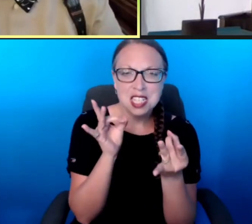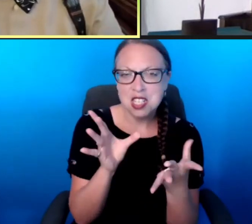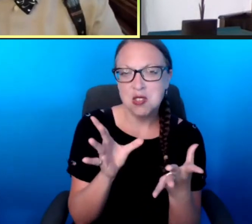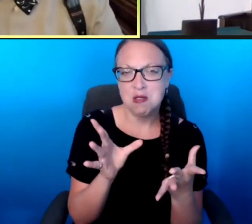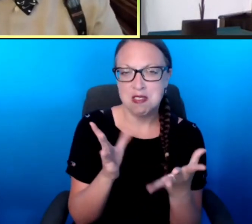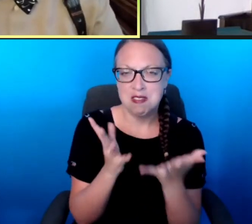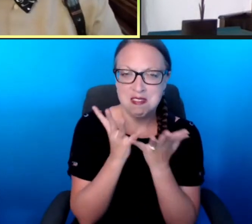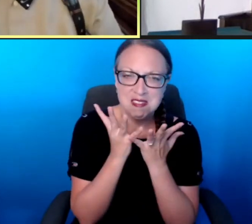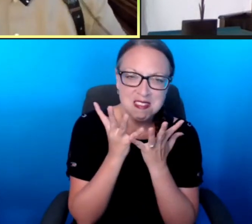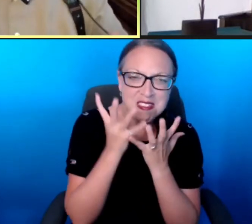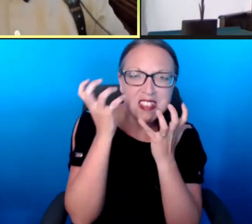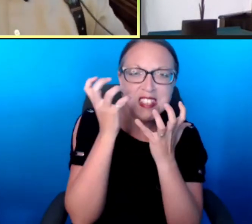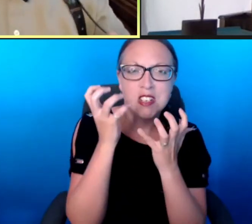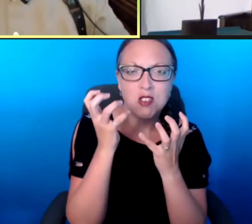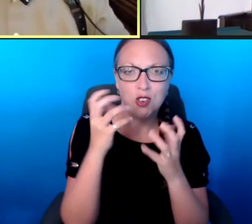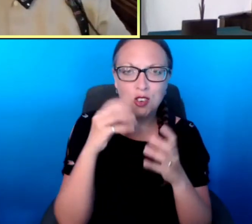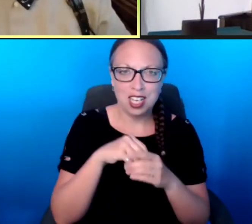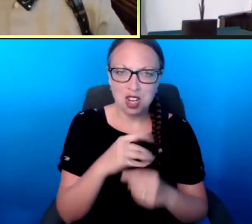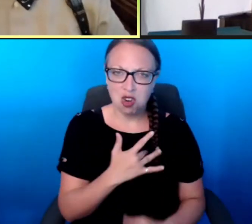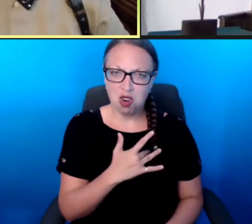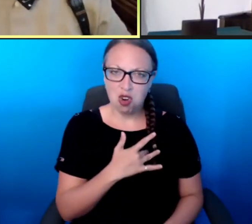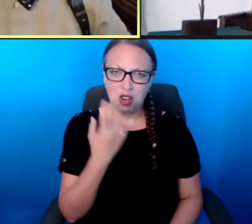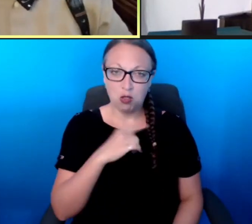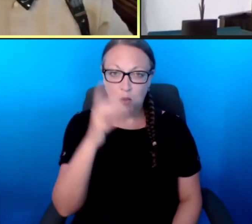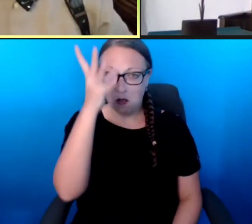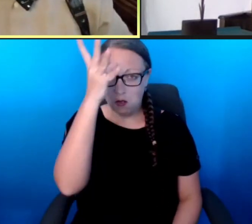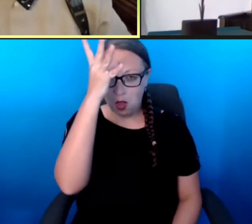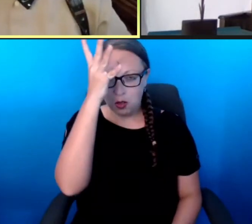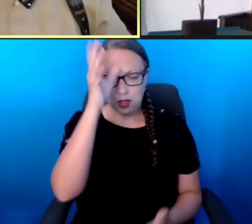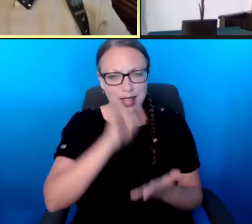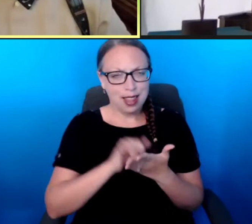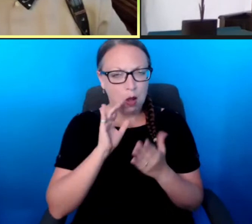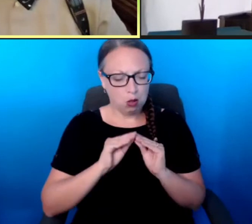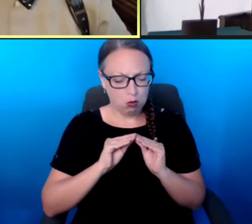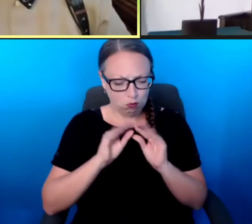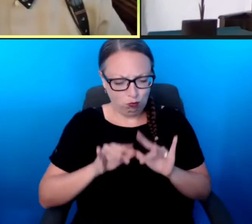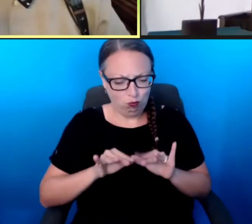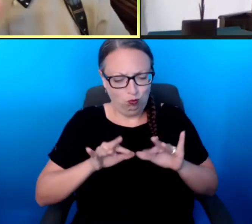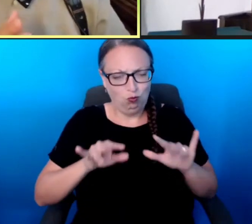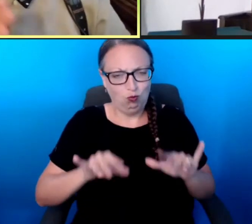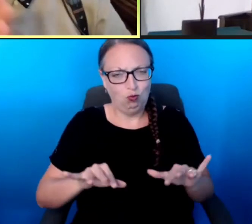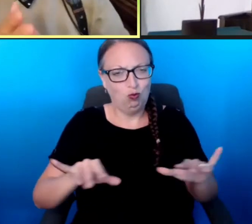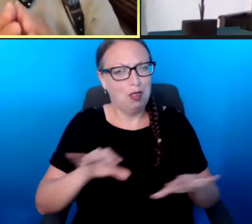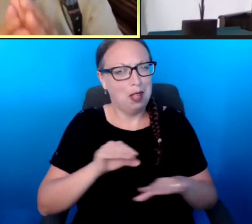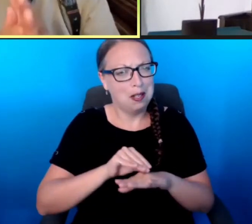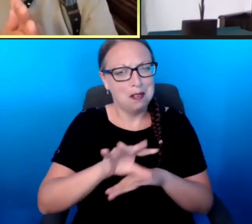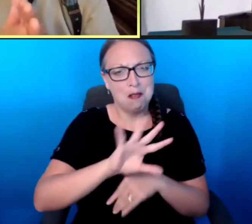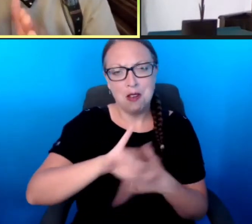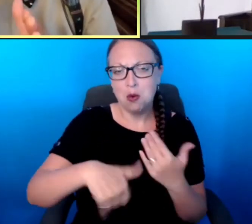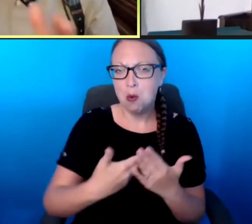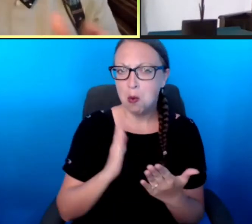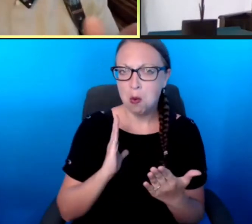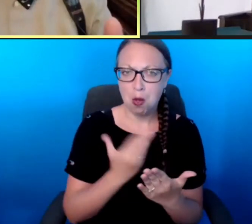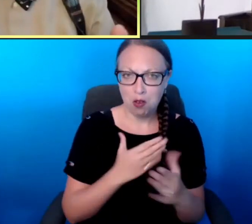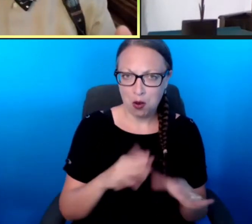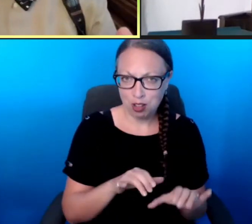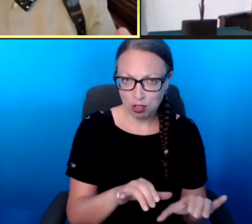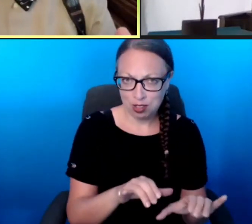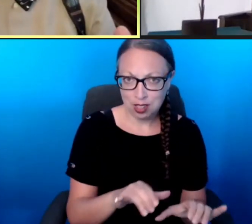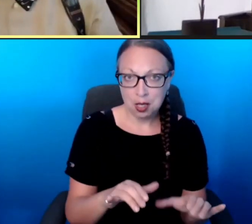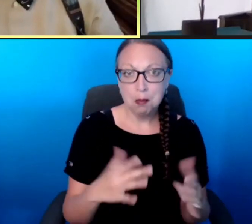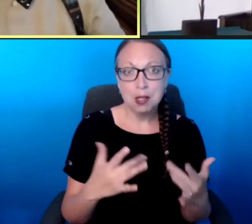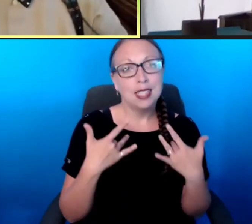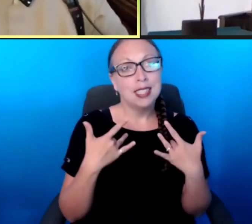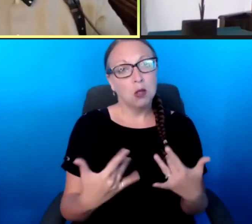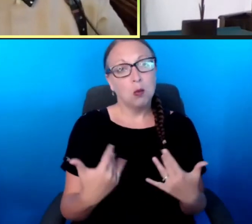for our father, that really radiates in our actions as well, because each of us have a male and female inner